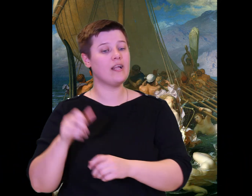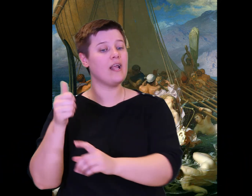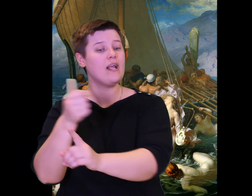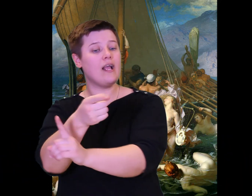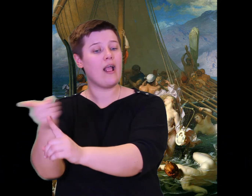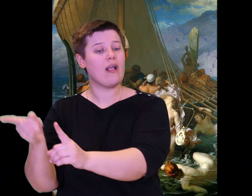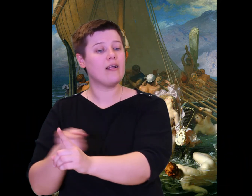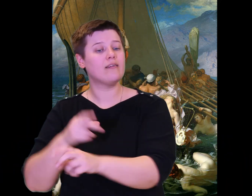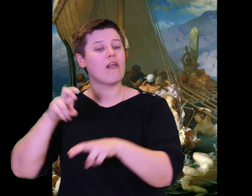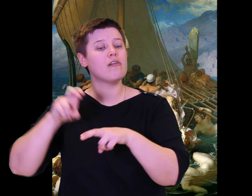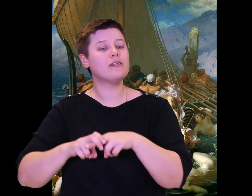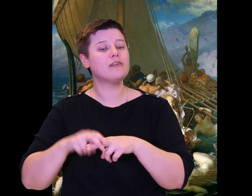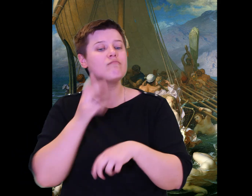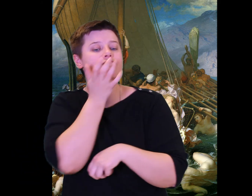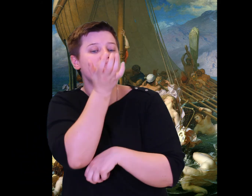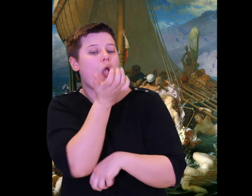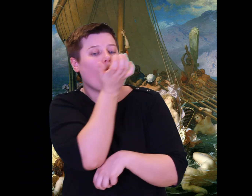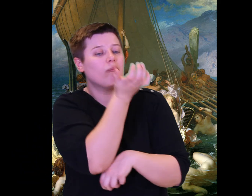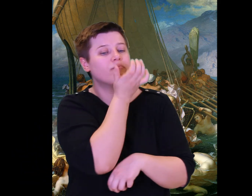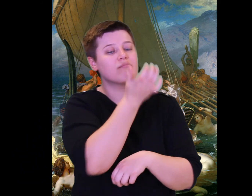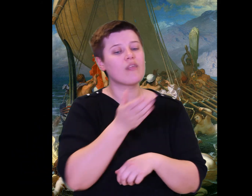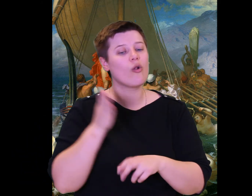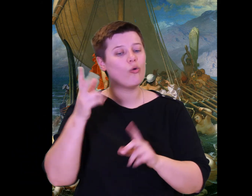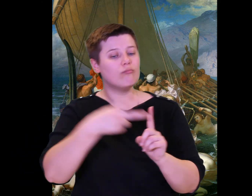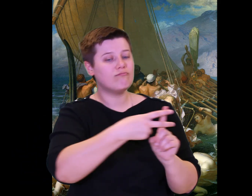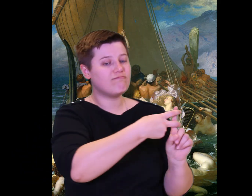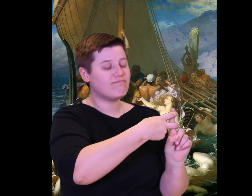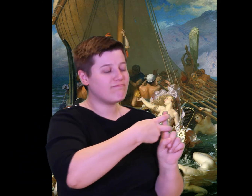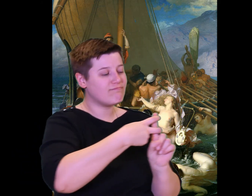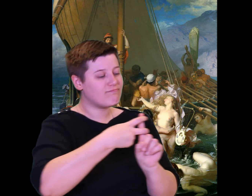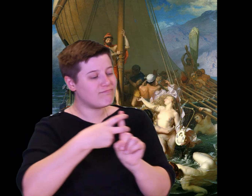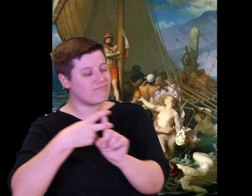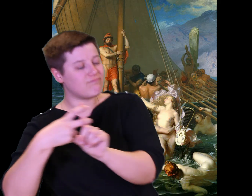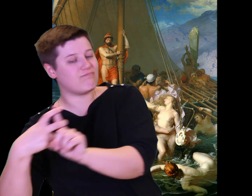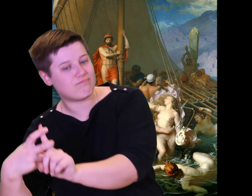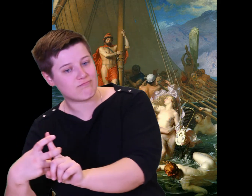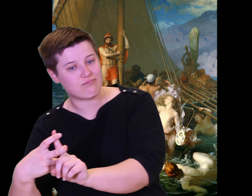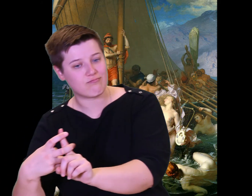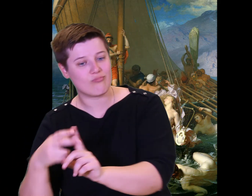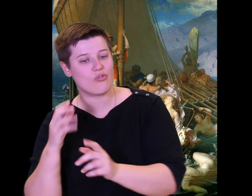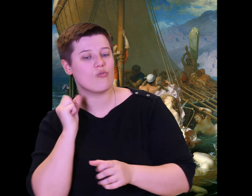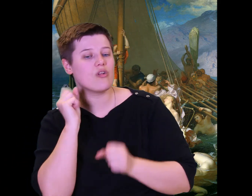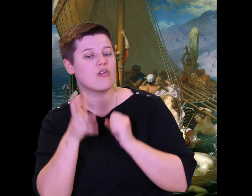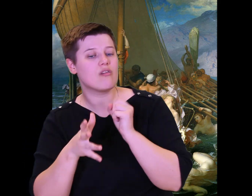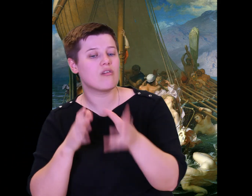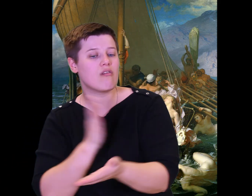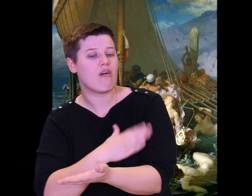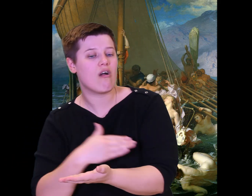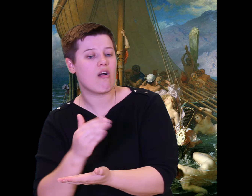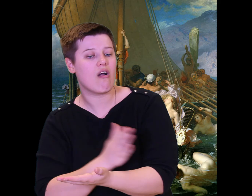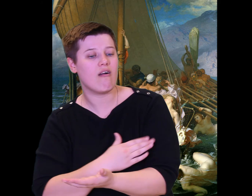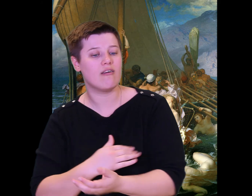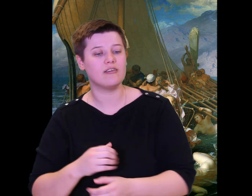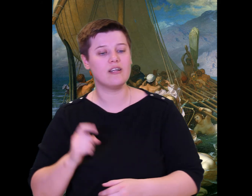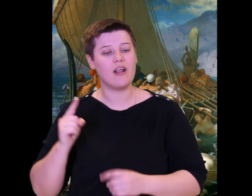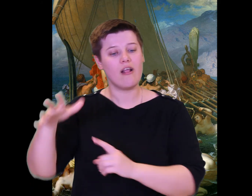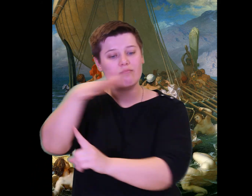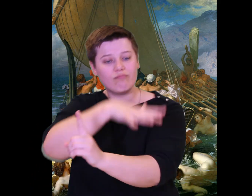in detail so no evil thing can stitch a means to hurt you on the land or the sea.